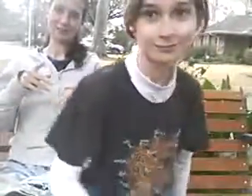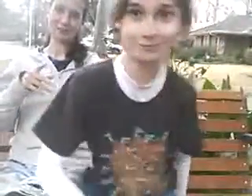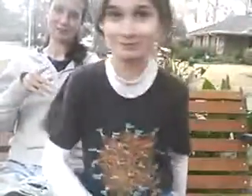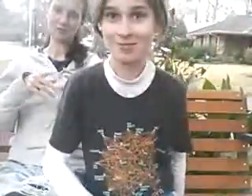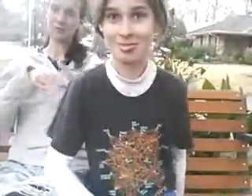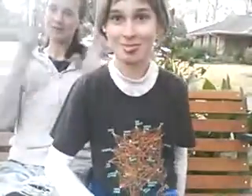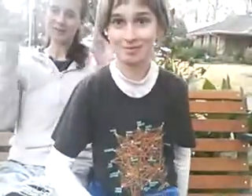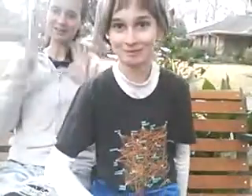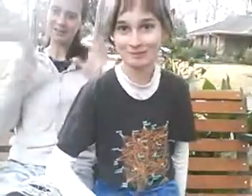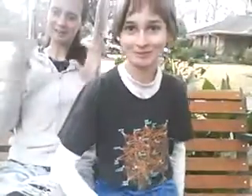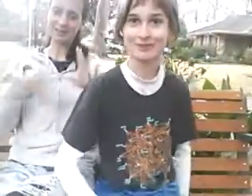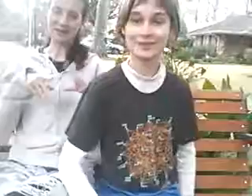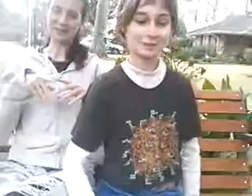He was going on and on about